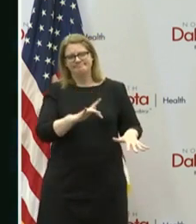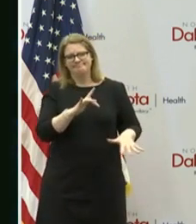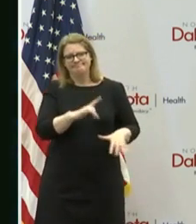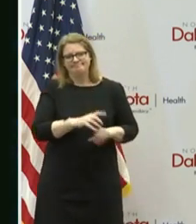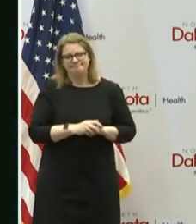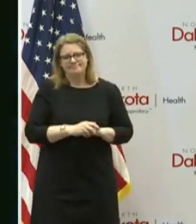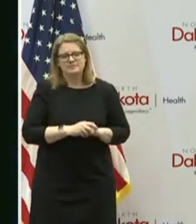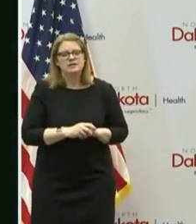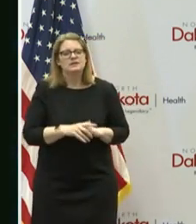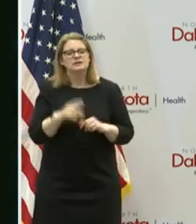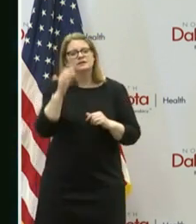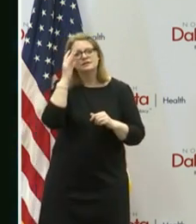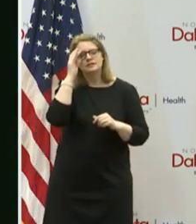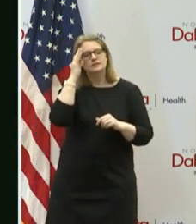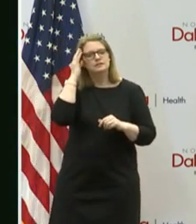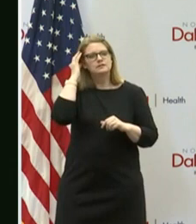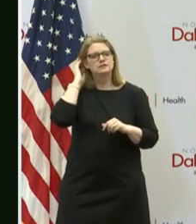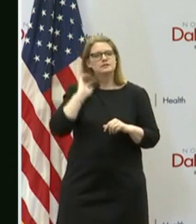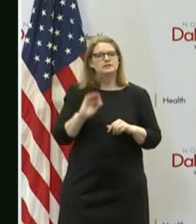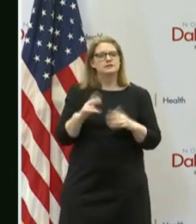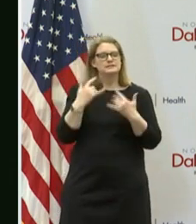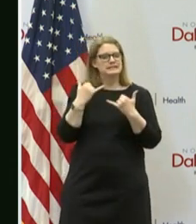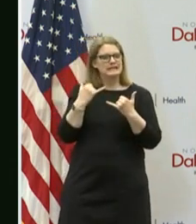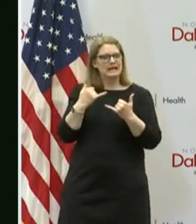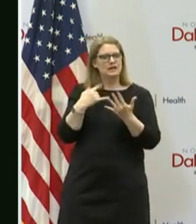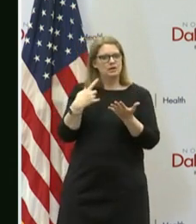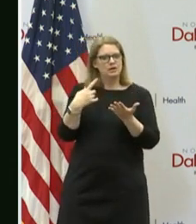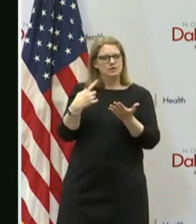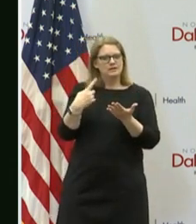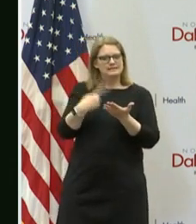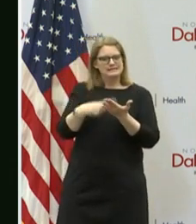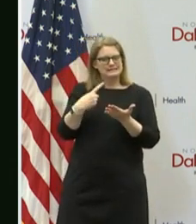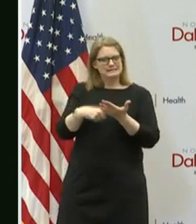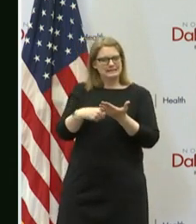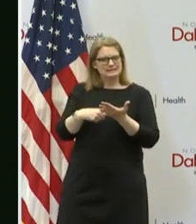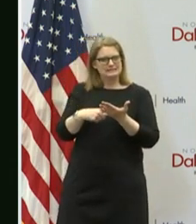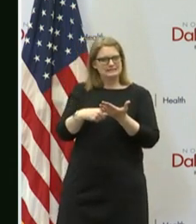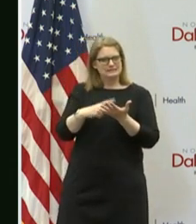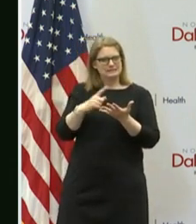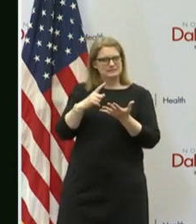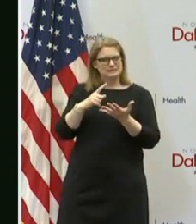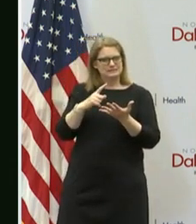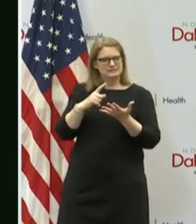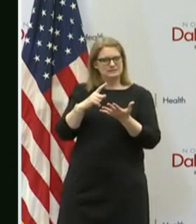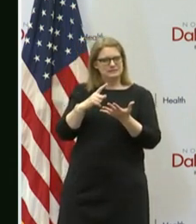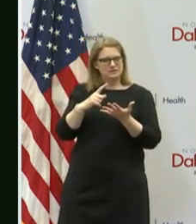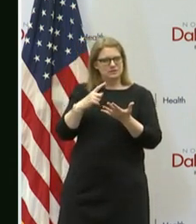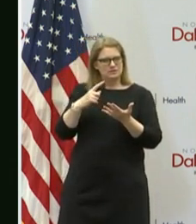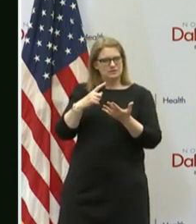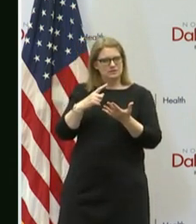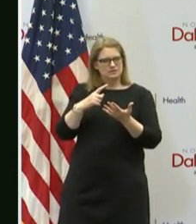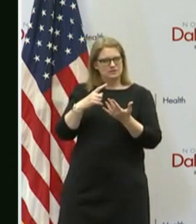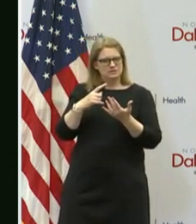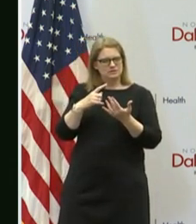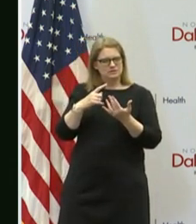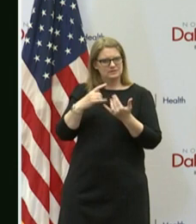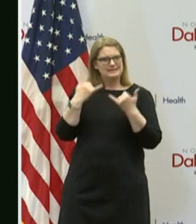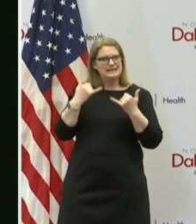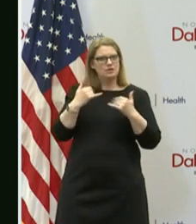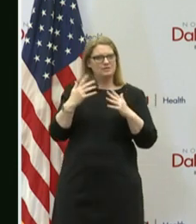Today, we also have talked about cumulative North Dakotans. We have tested now